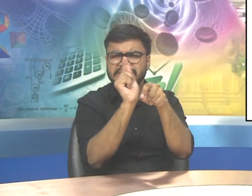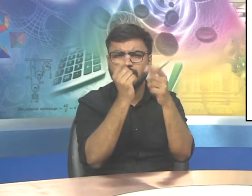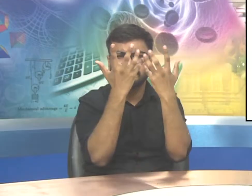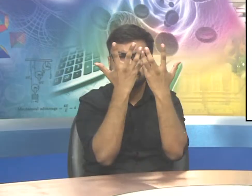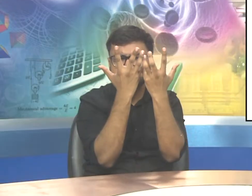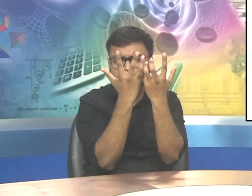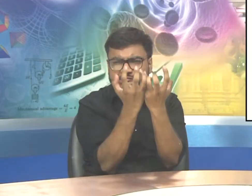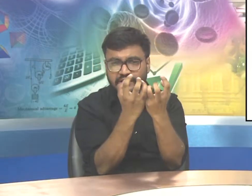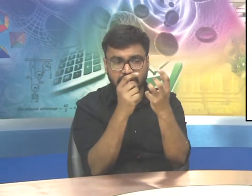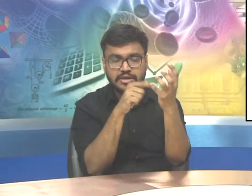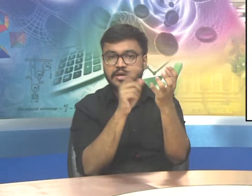quartzite,